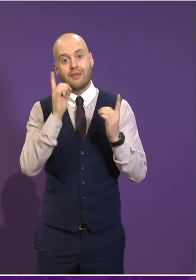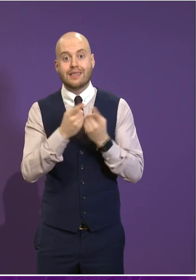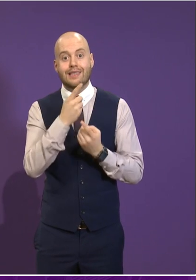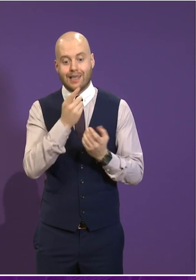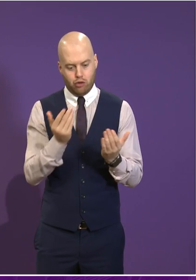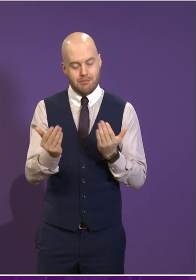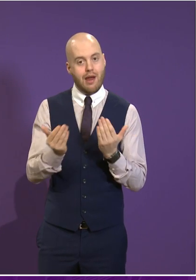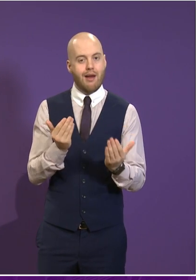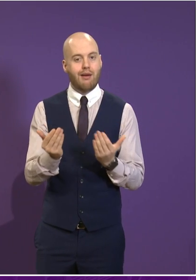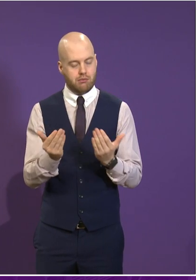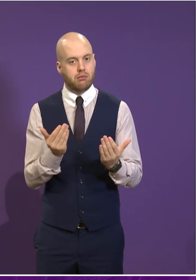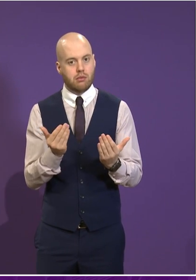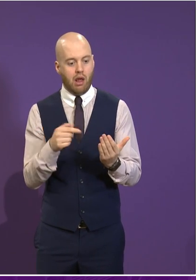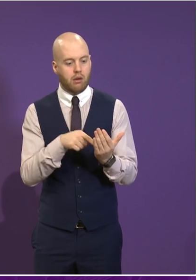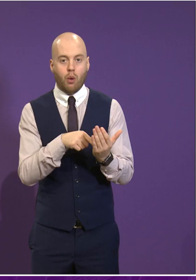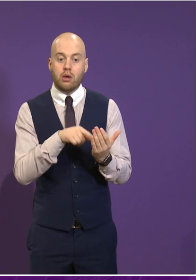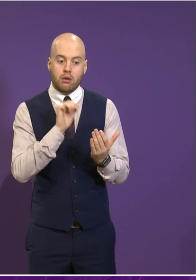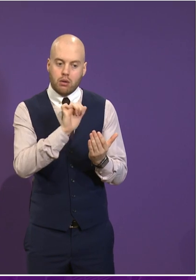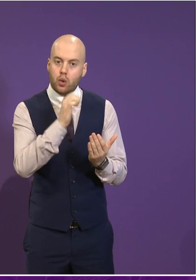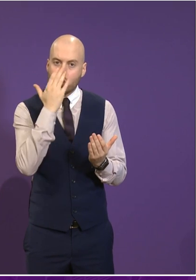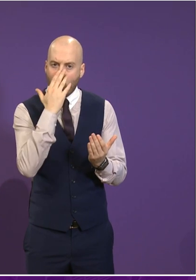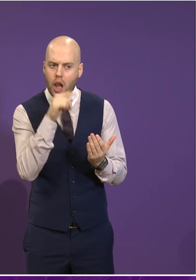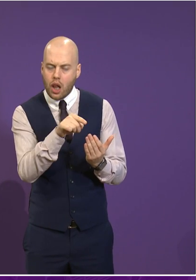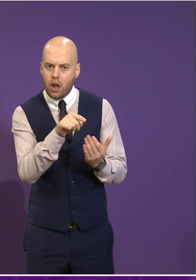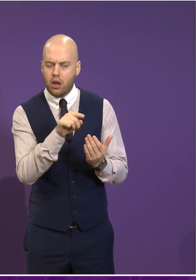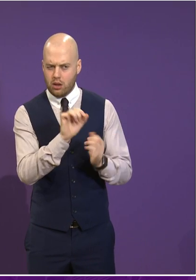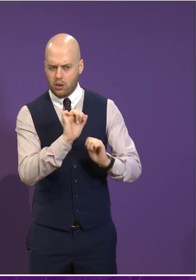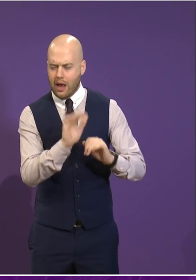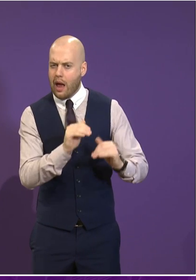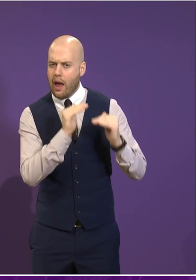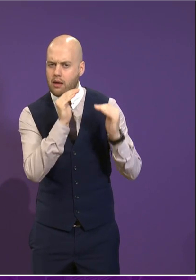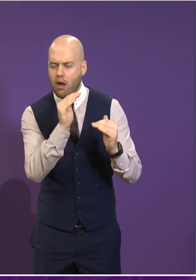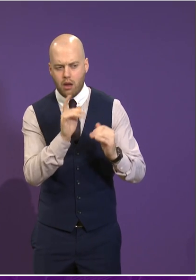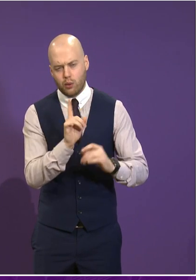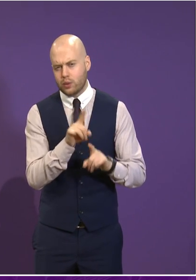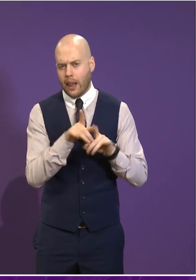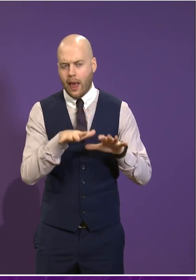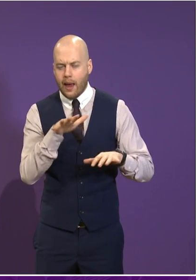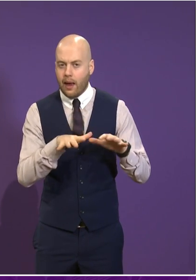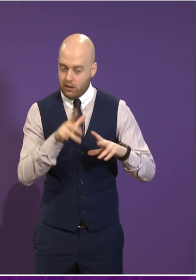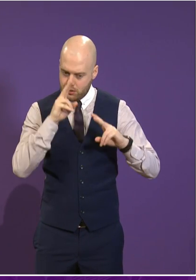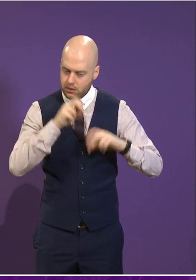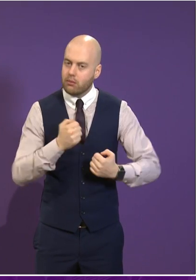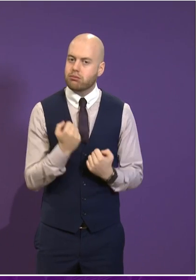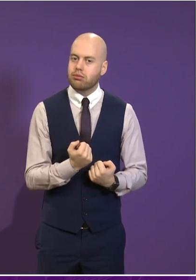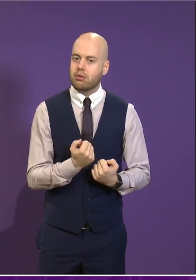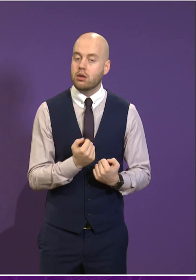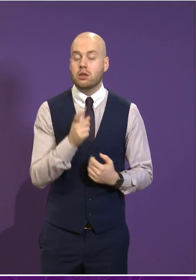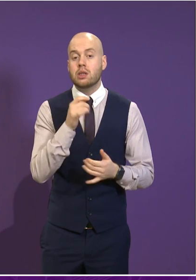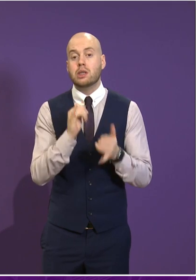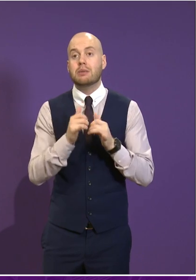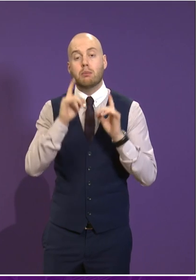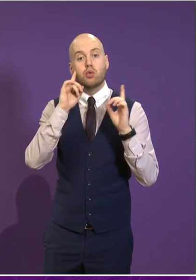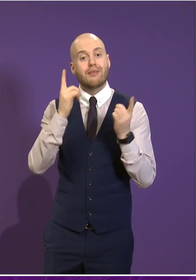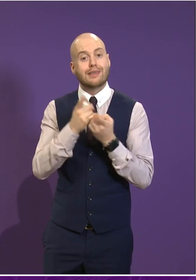of hires might look like from different schools. Now, sometimes they use low progression schools. Sometimes they use other